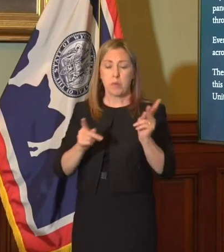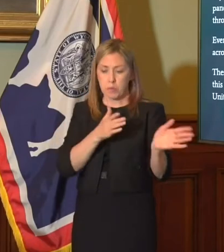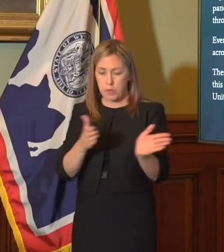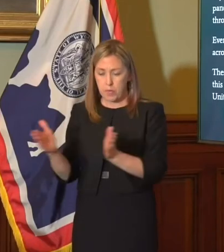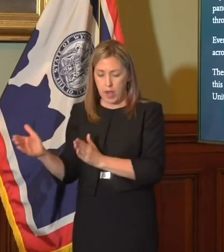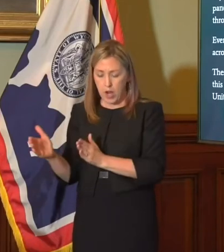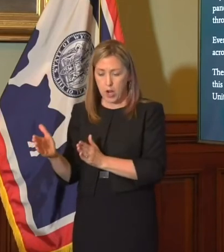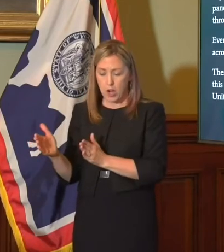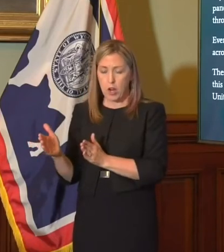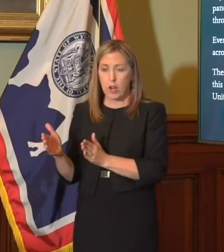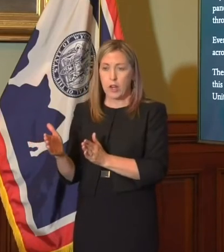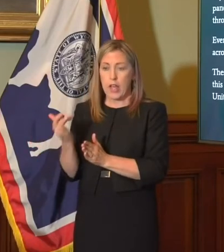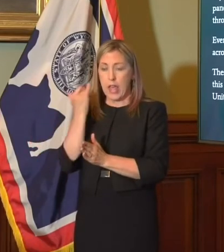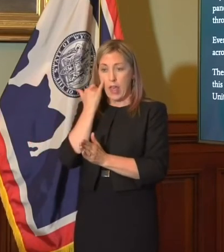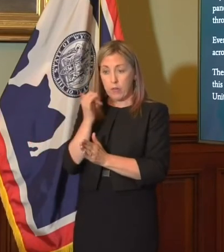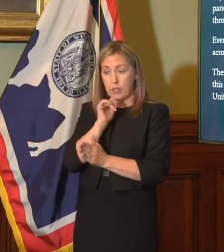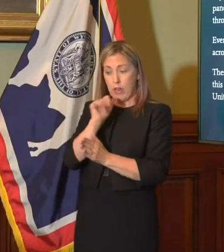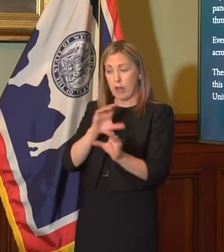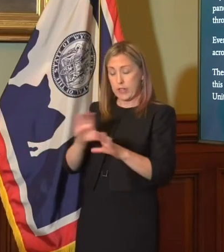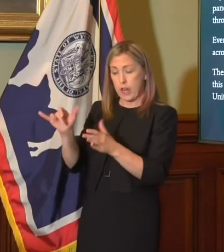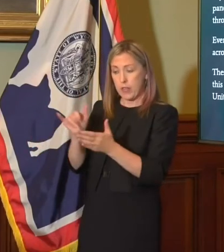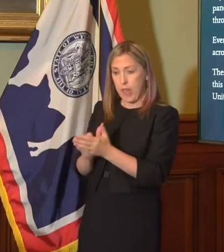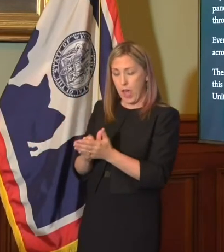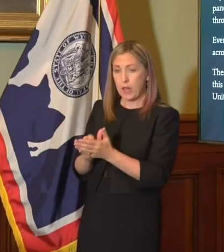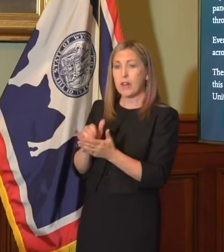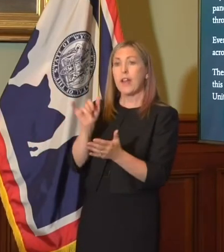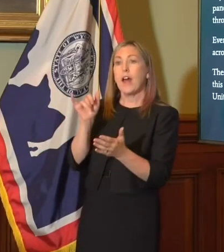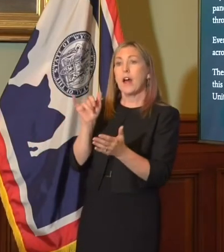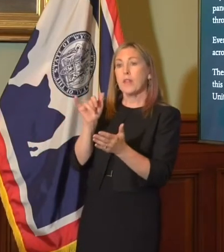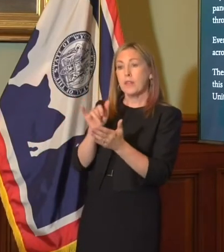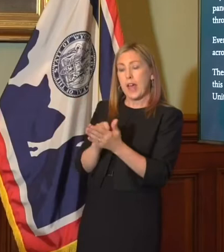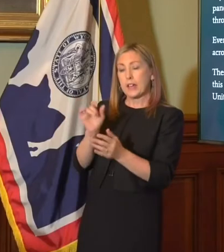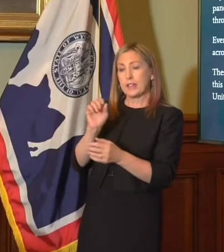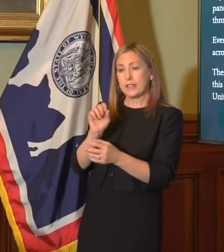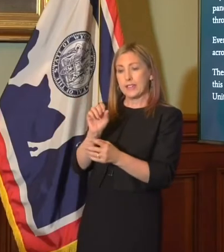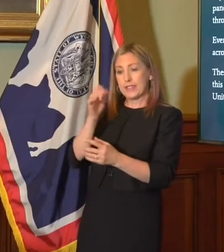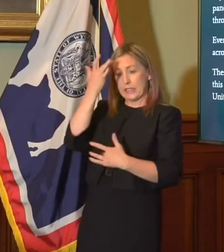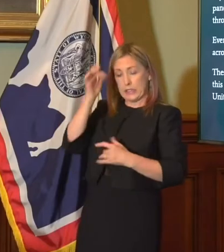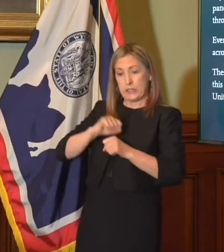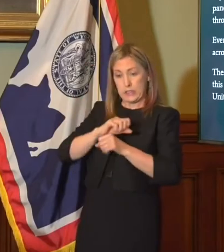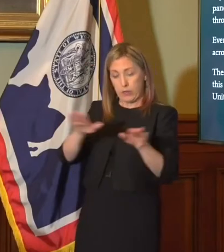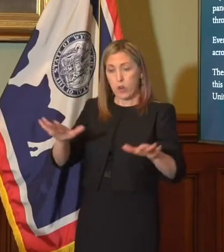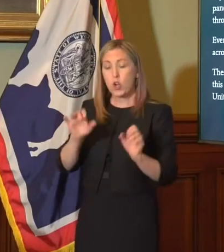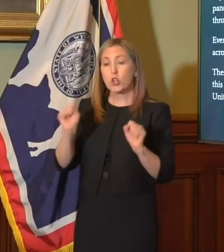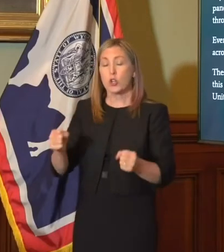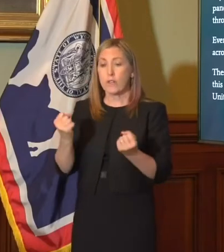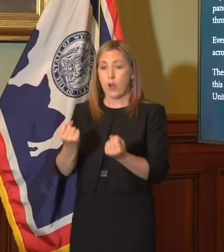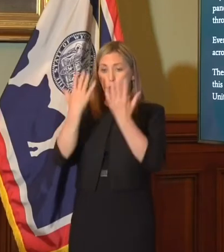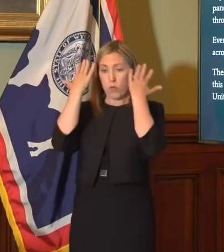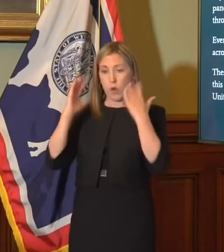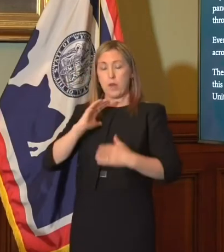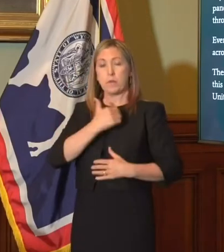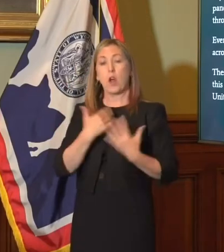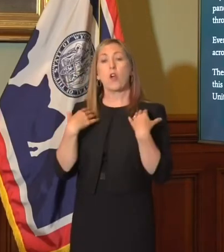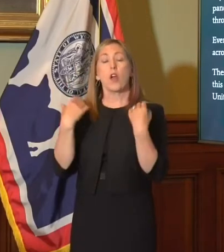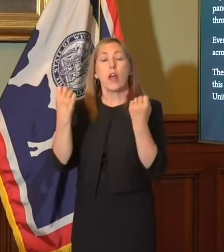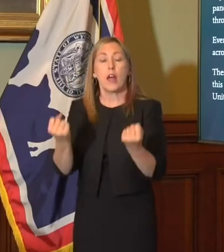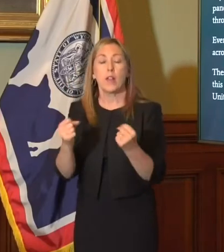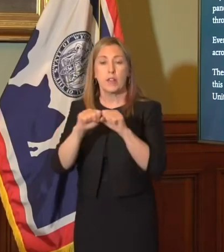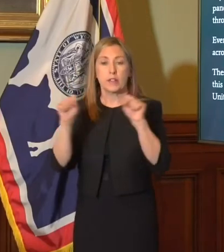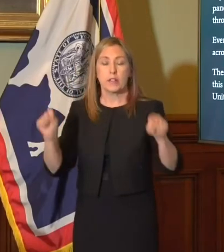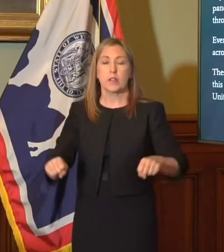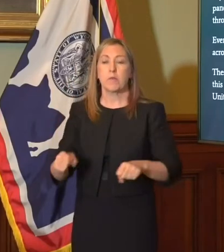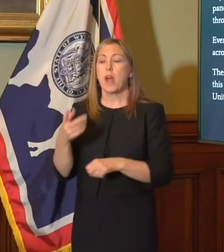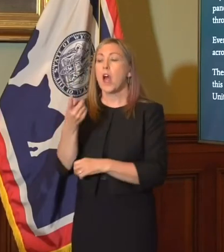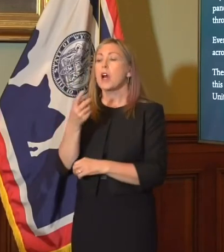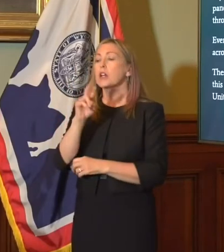an onslaught of cases that would have overwhelmed our healthcare system. Dr. Harris did an exemplary job of